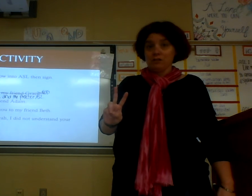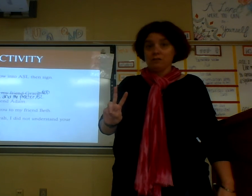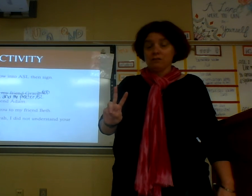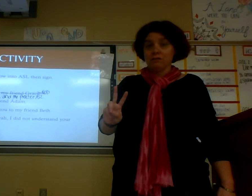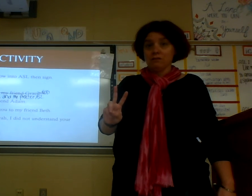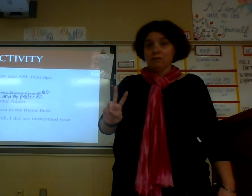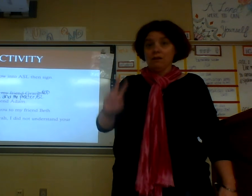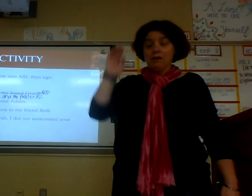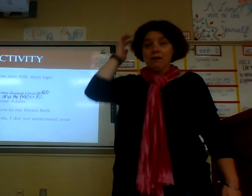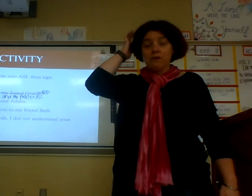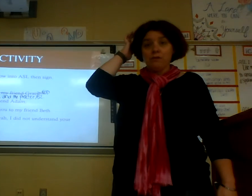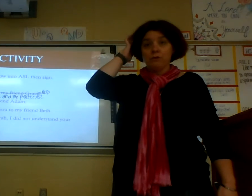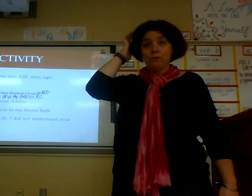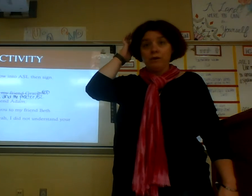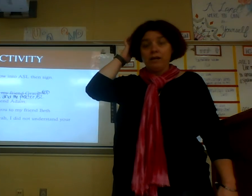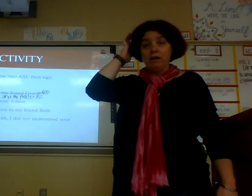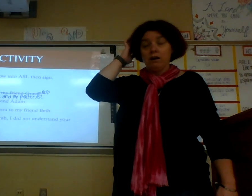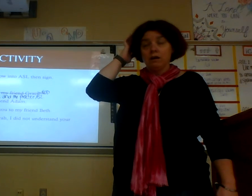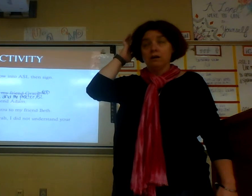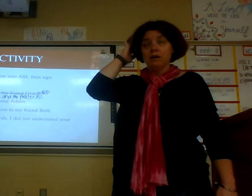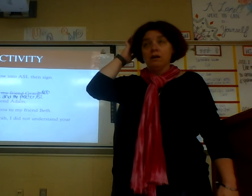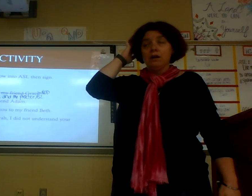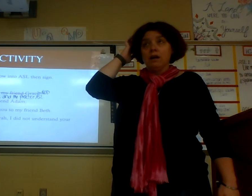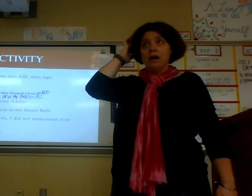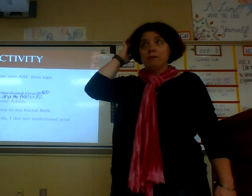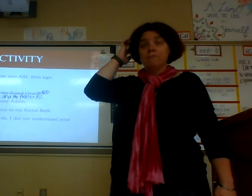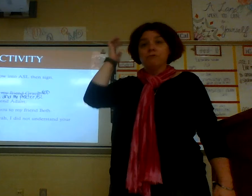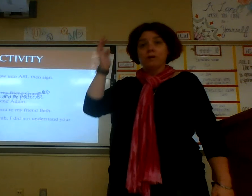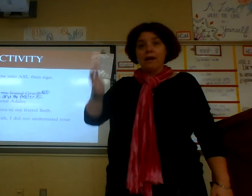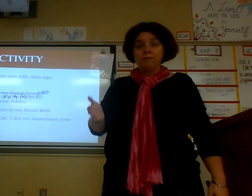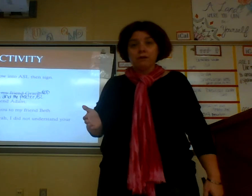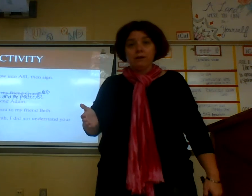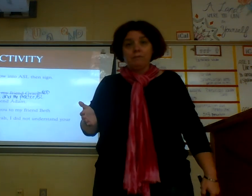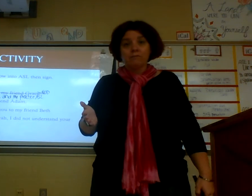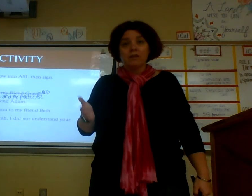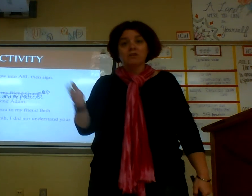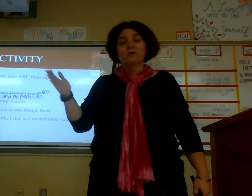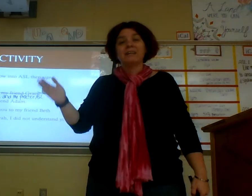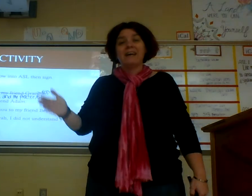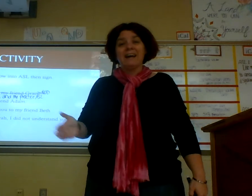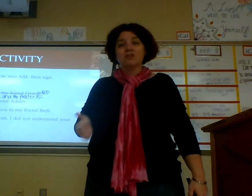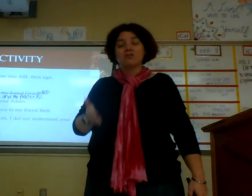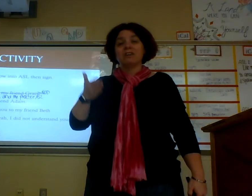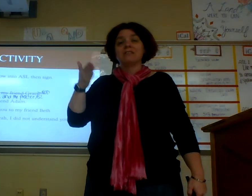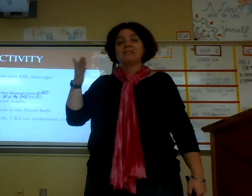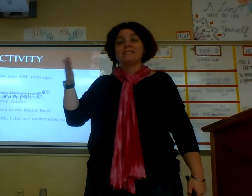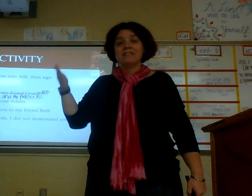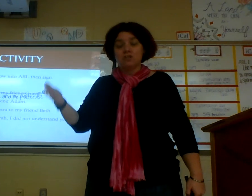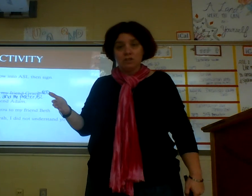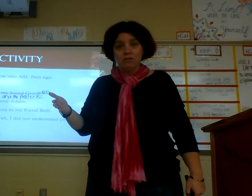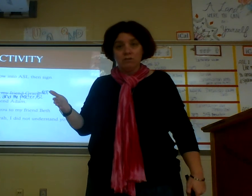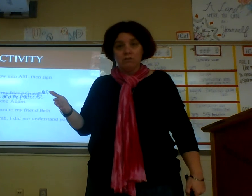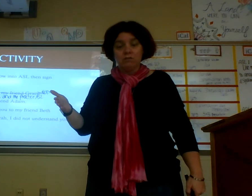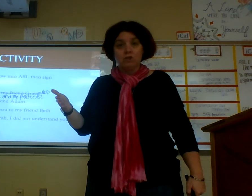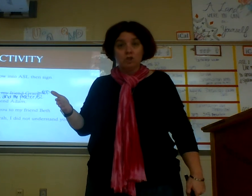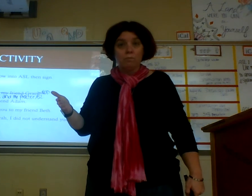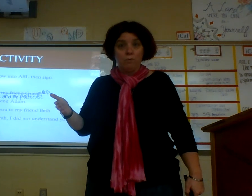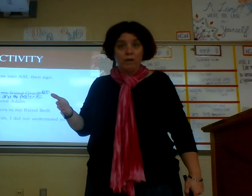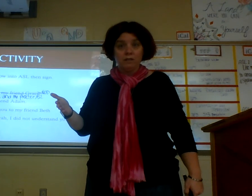expressions. The other 3 are vocabulary. You get an extra additional 2